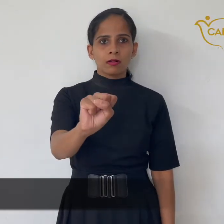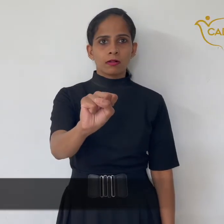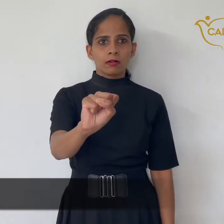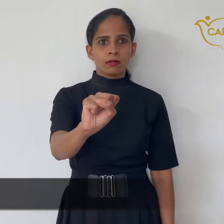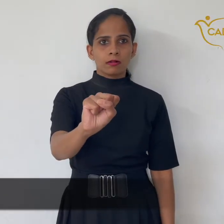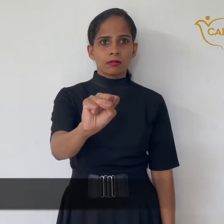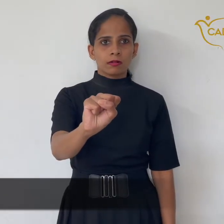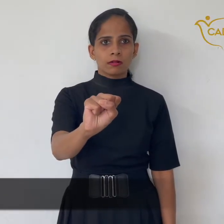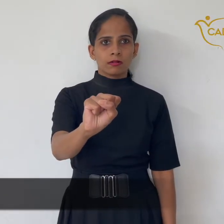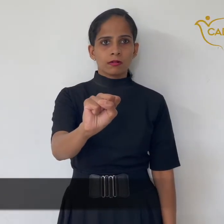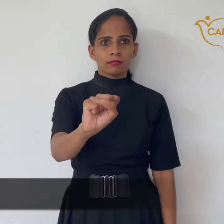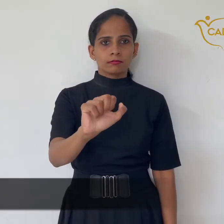hold